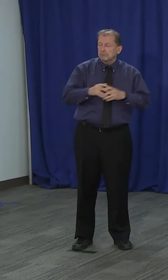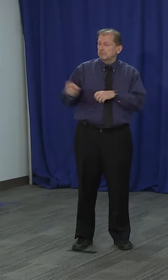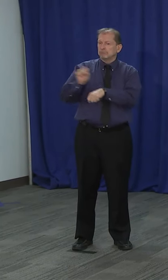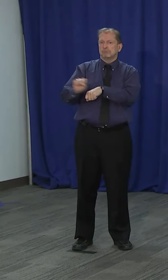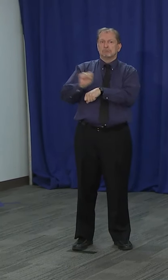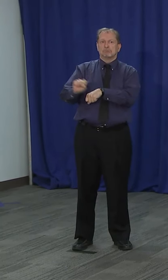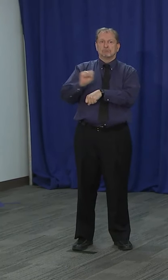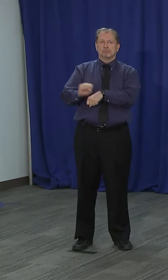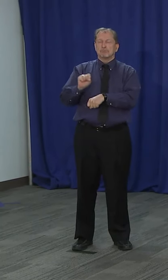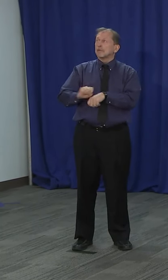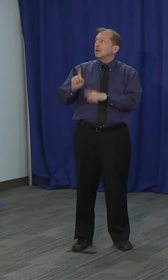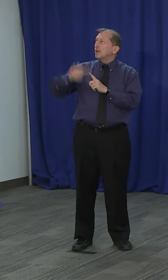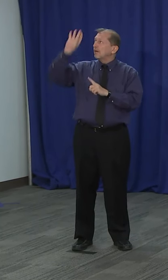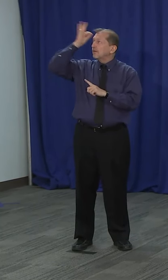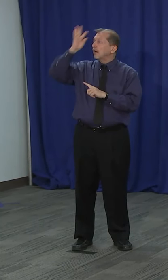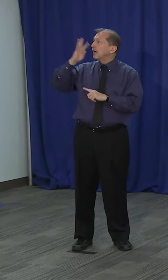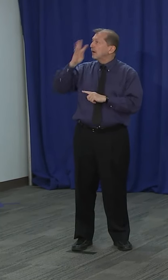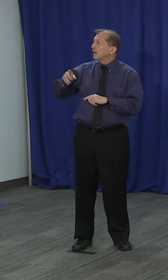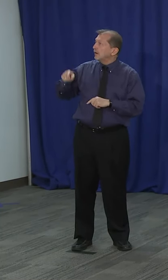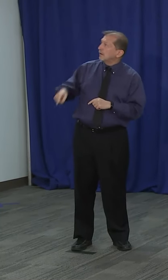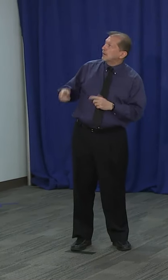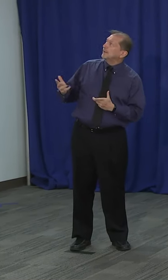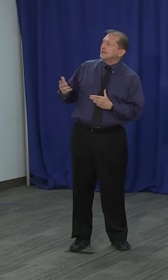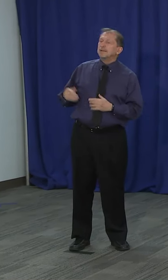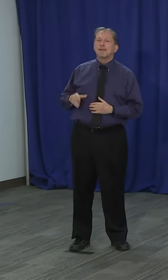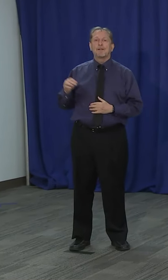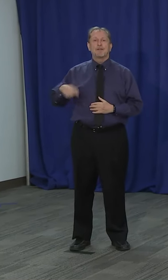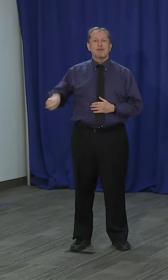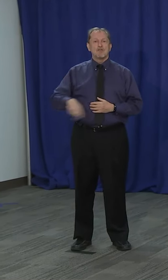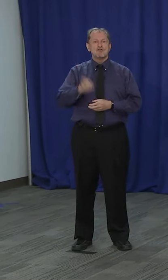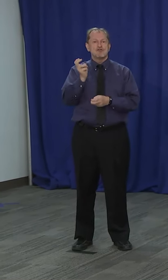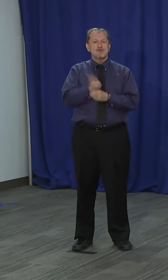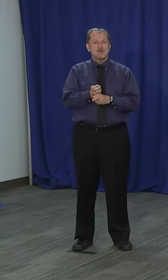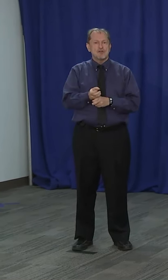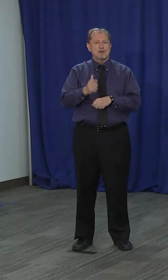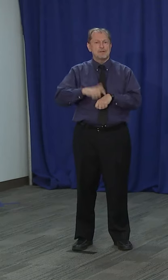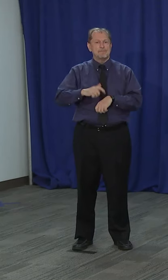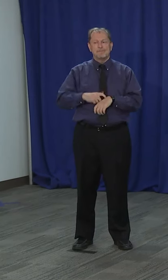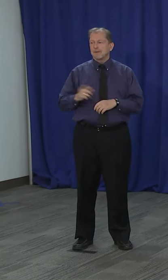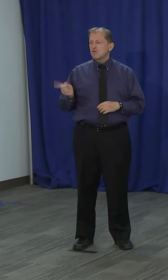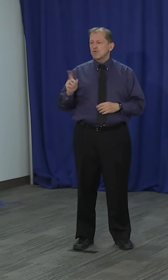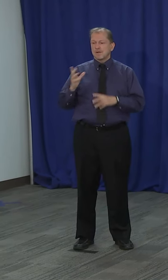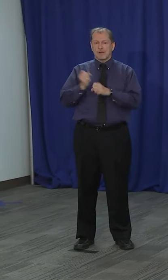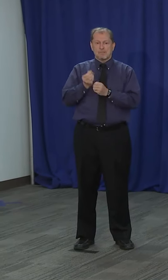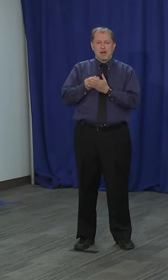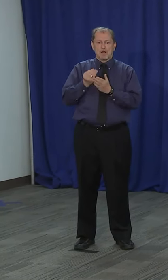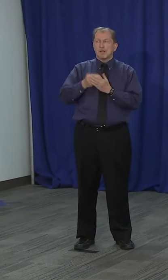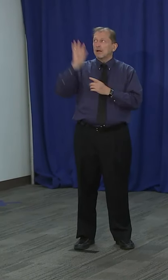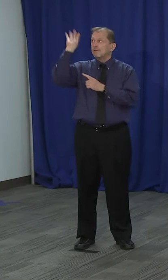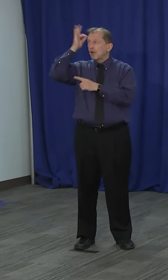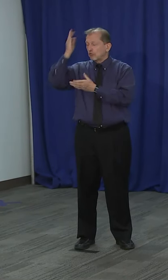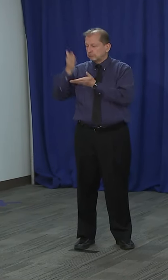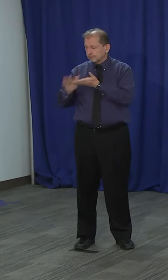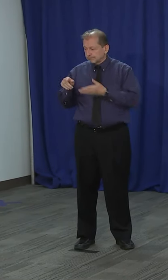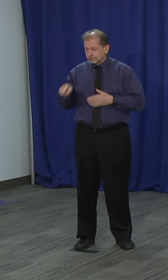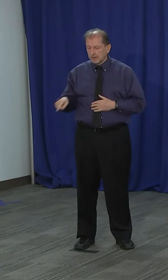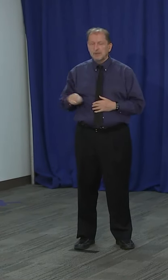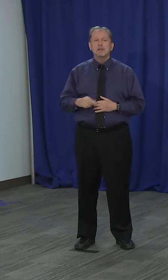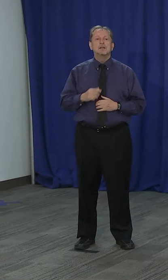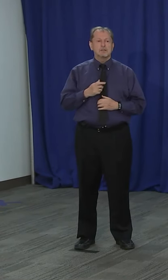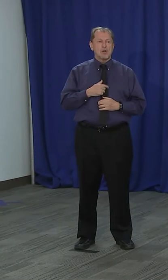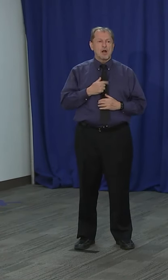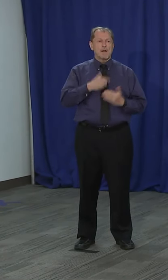These individuals are getting hit the hardest and have nowhere to turn for support. Again, I thank you, Mayor Lightfoot,